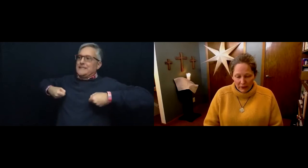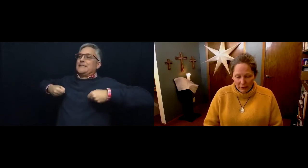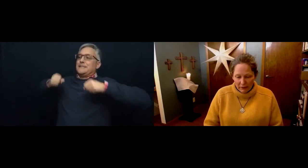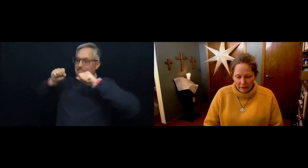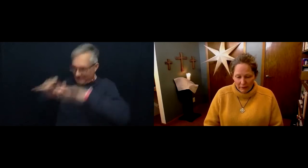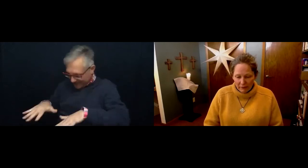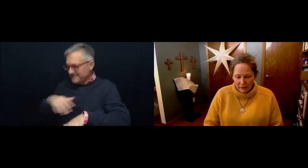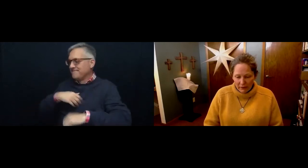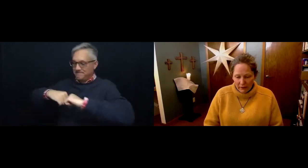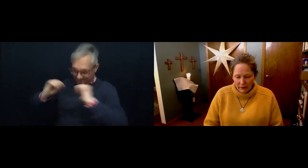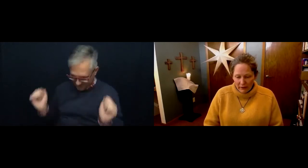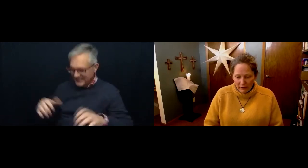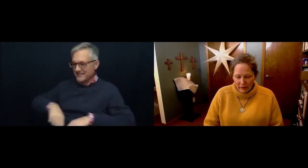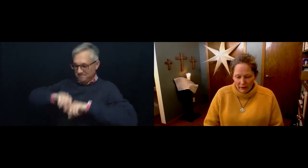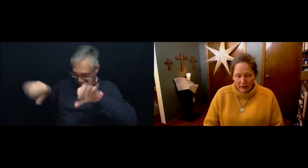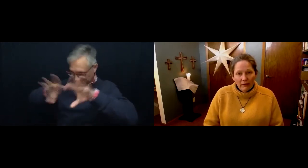notepaper.